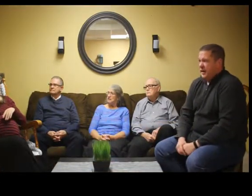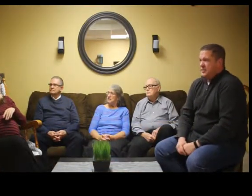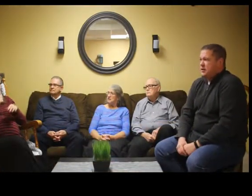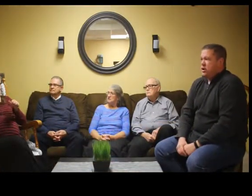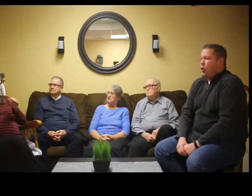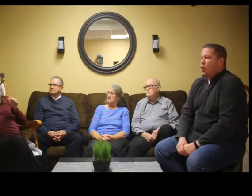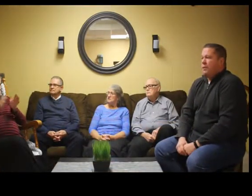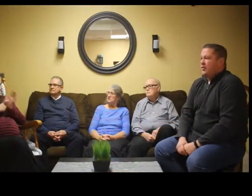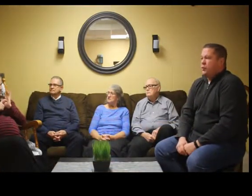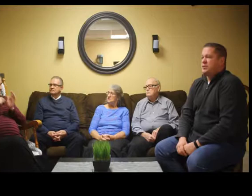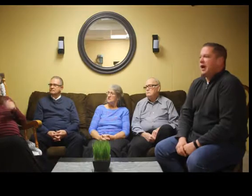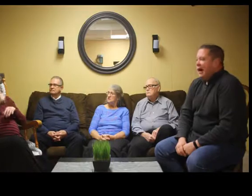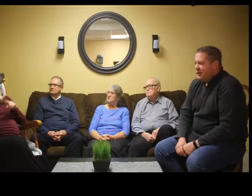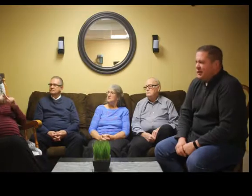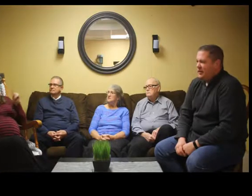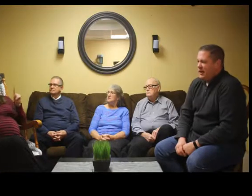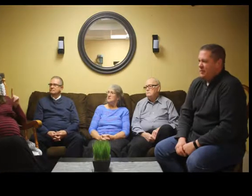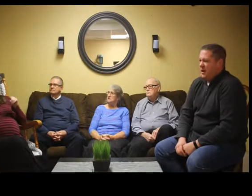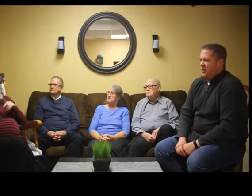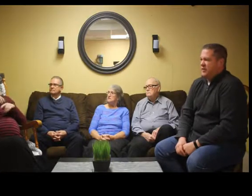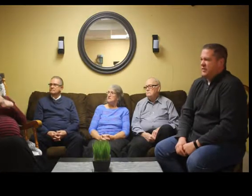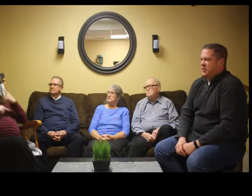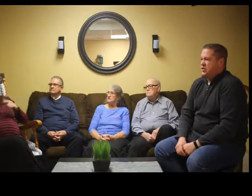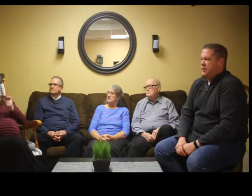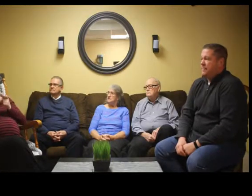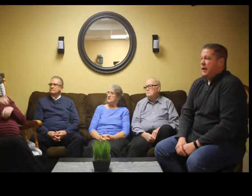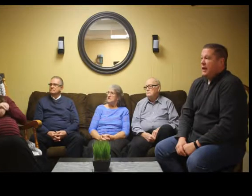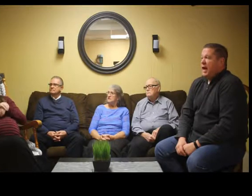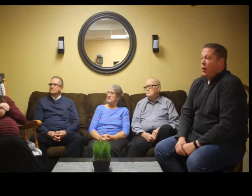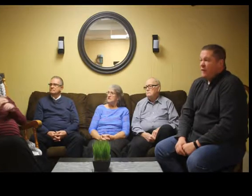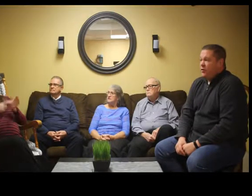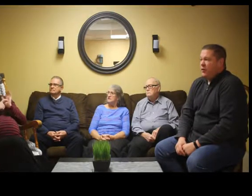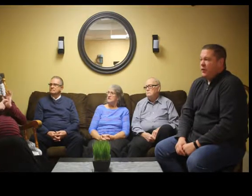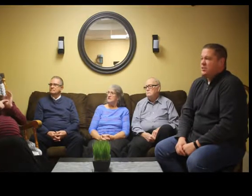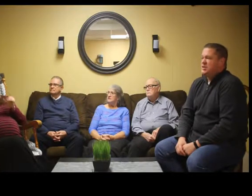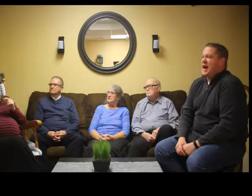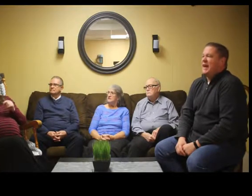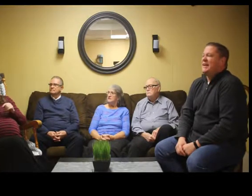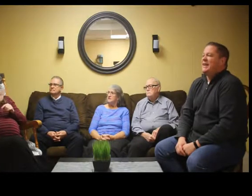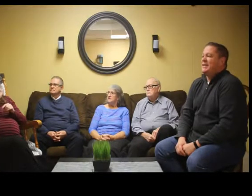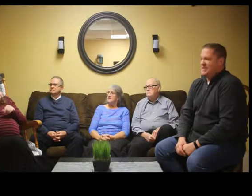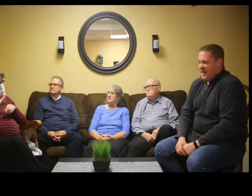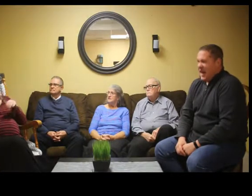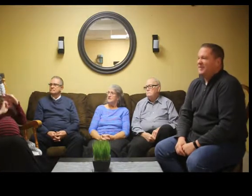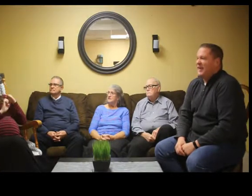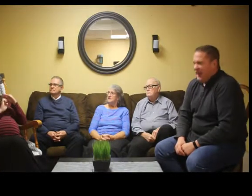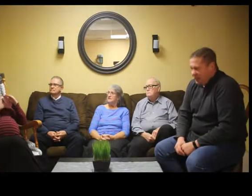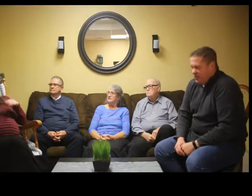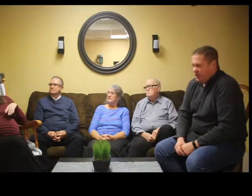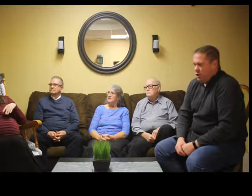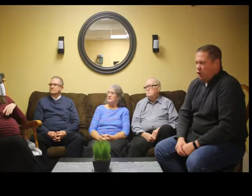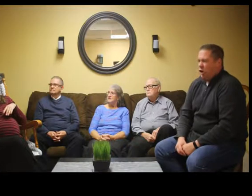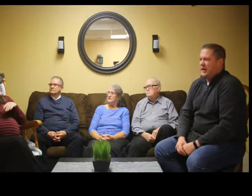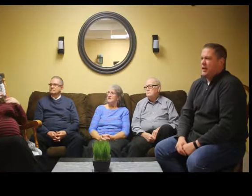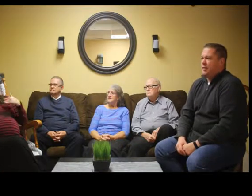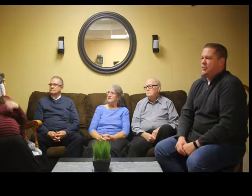days, oral method was not the method of teaching. However, it was signing exact English, you know, early elementary